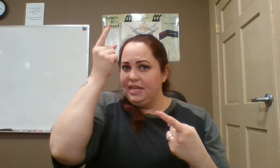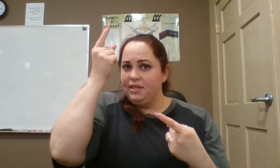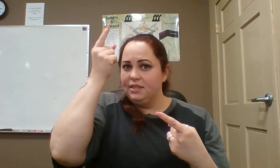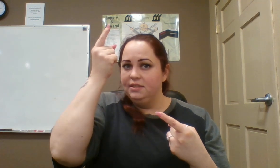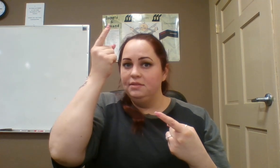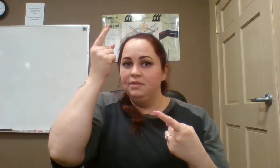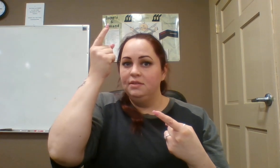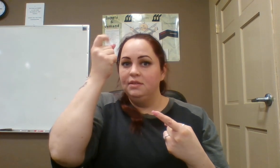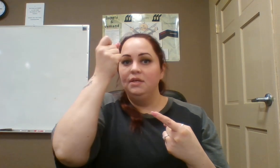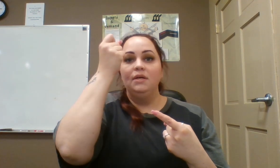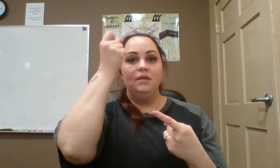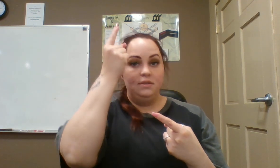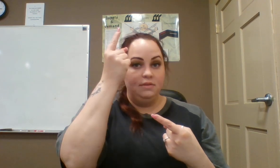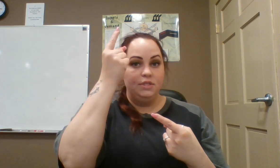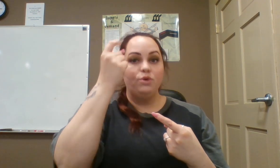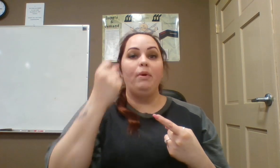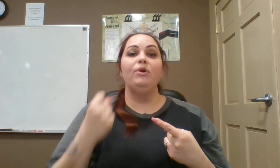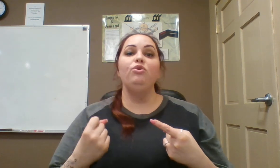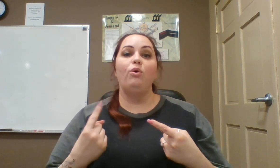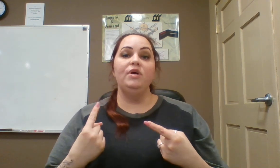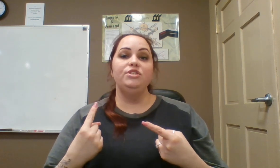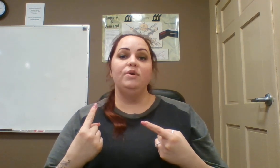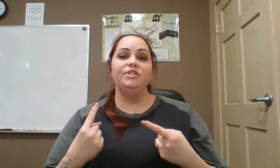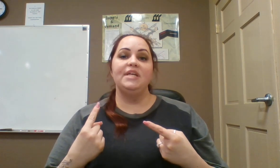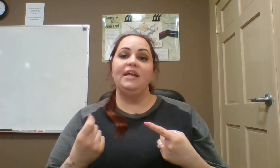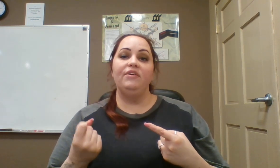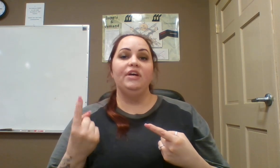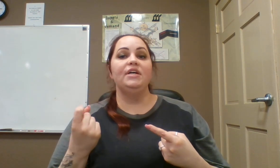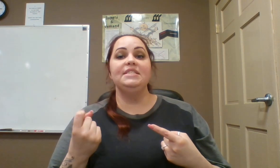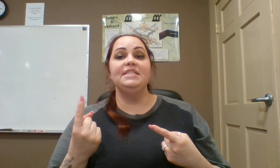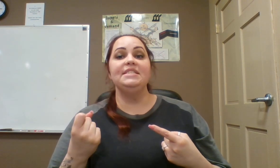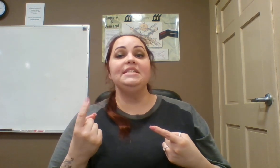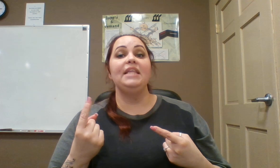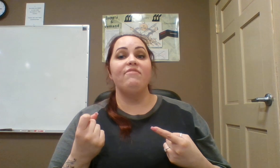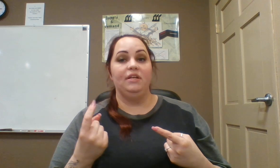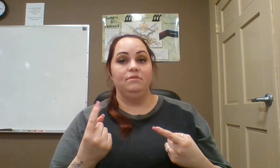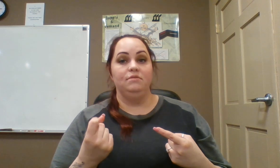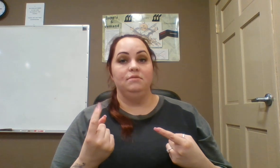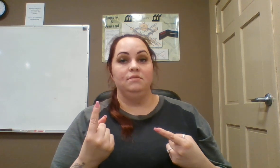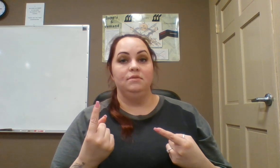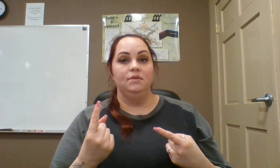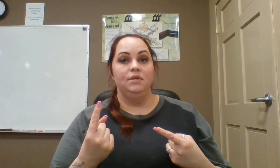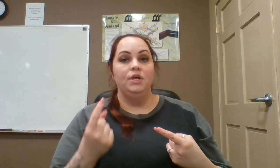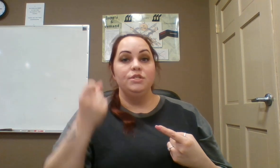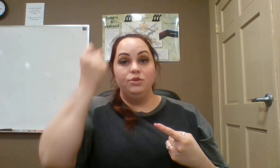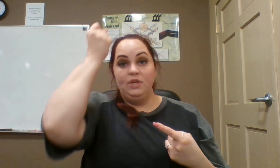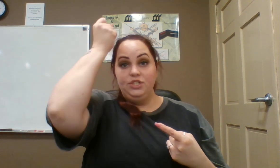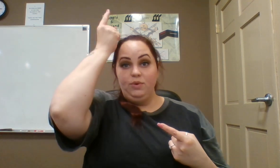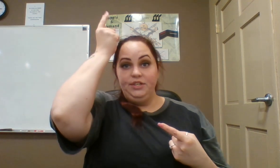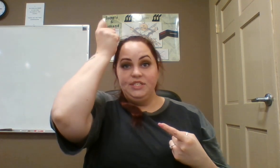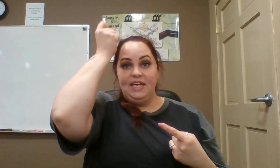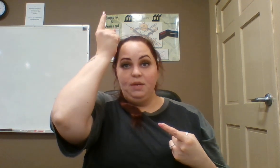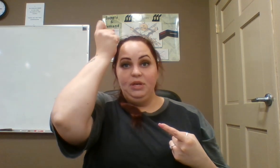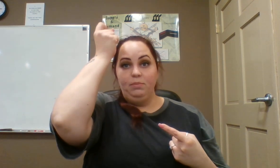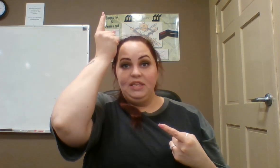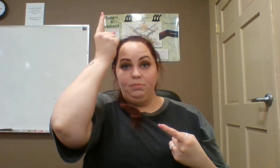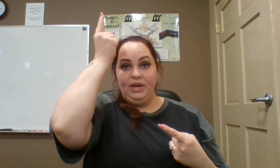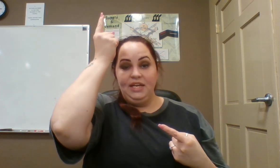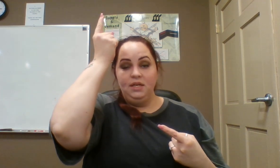understand? So remember, you don't want to do understand down here because this is 11. So you want to do understand up here by the brain